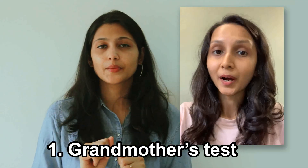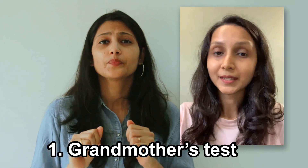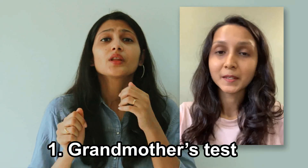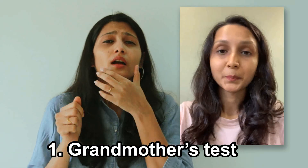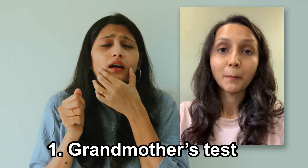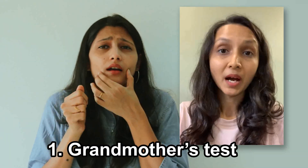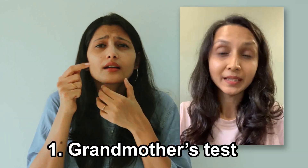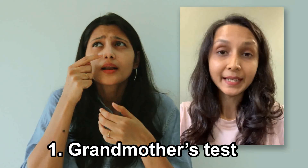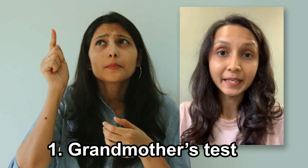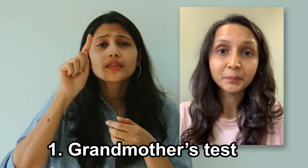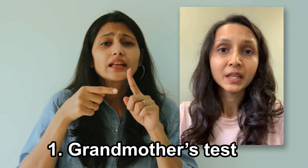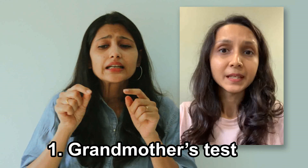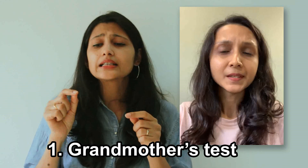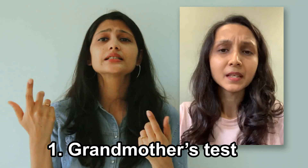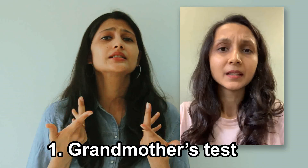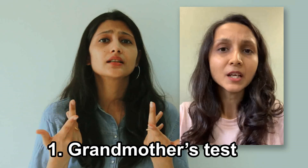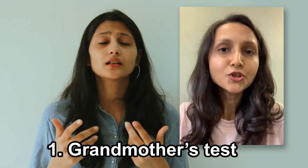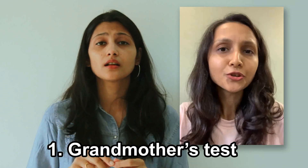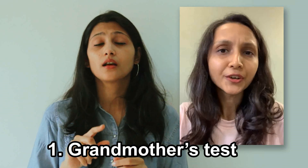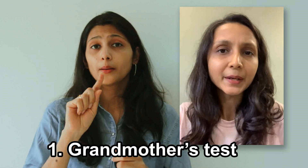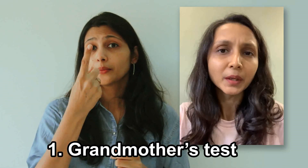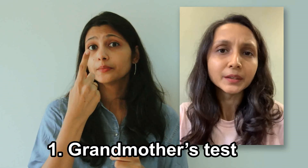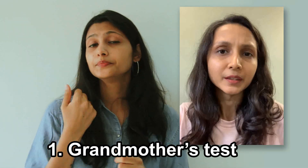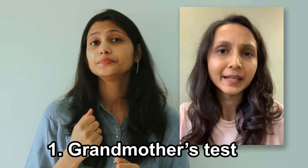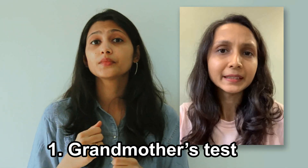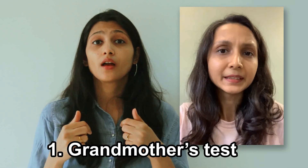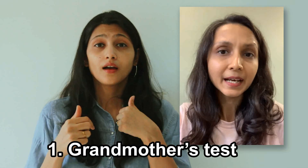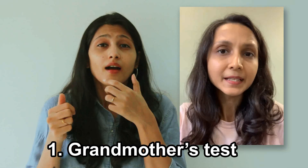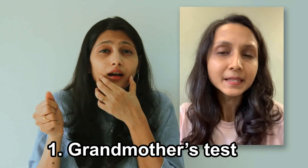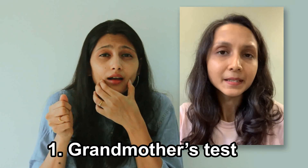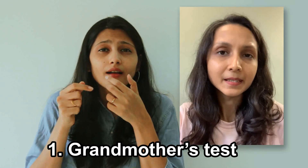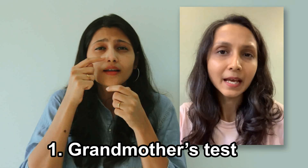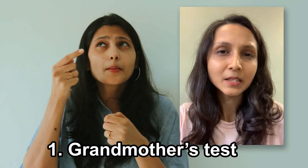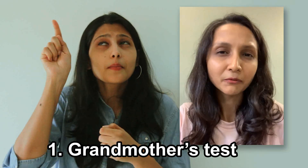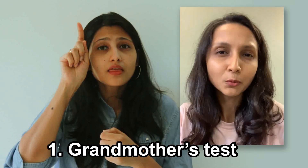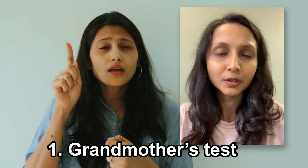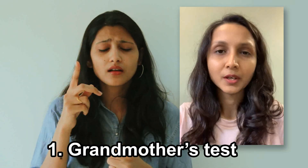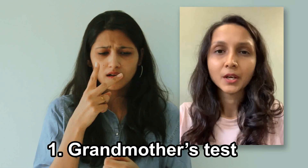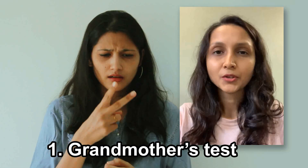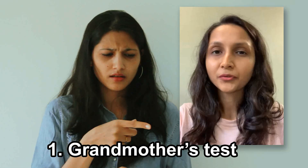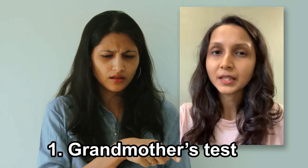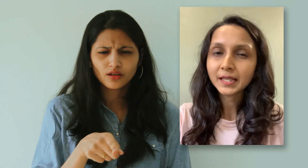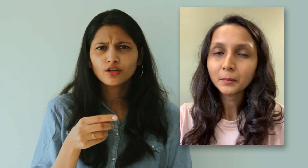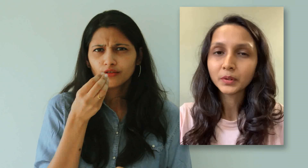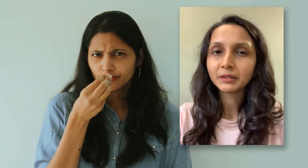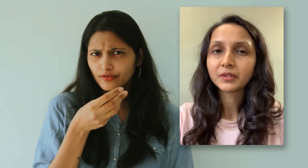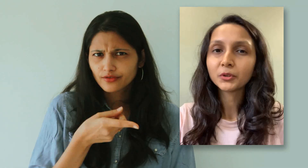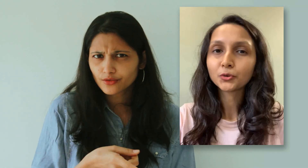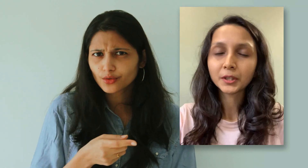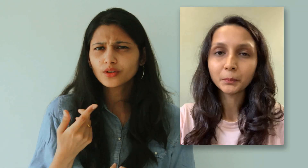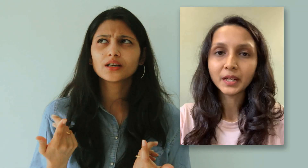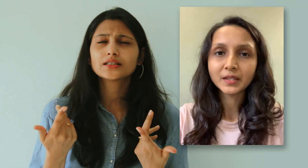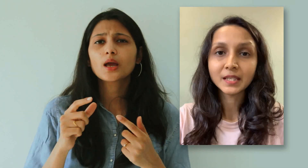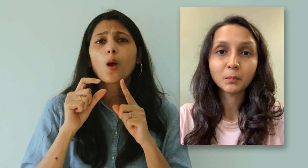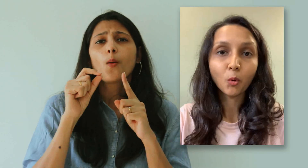2 parts. Part A is, does your grandmother recognize this as food? So for example, if we were